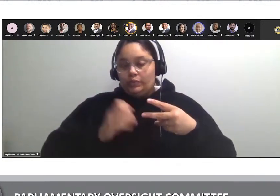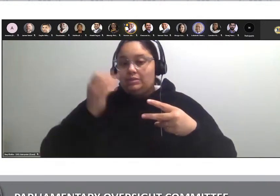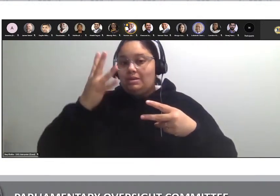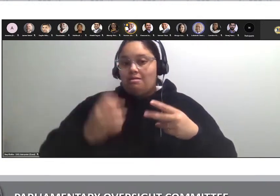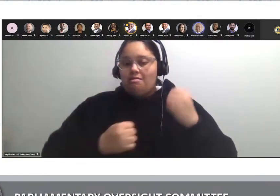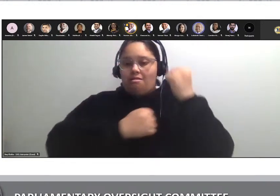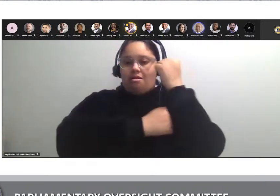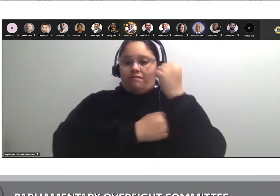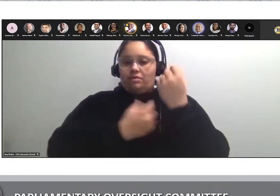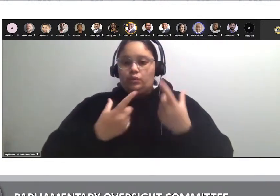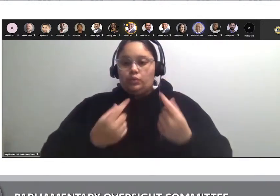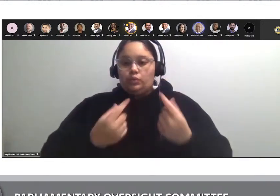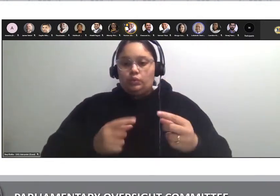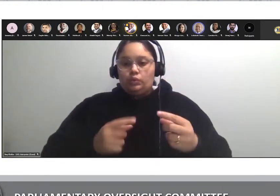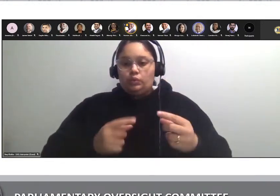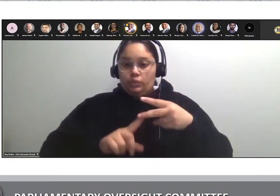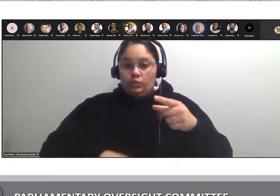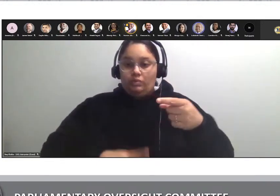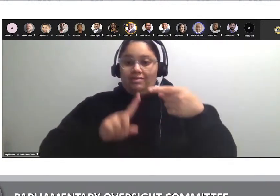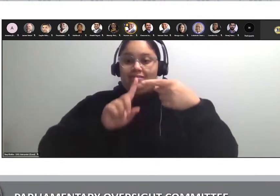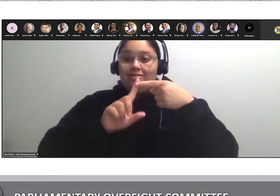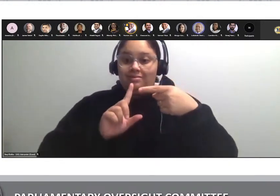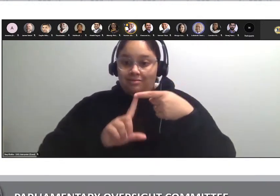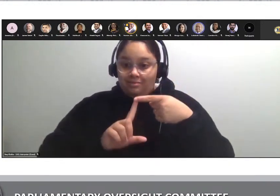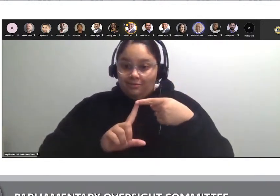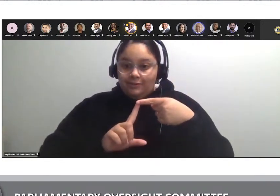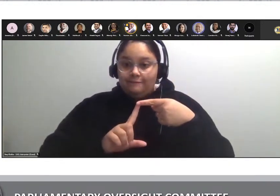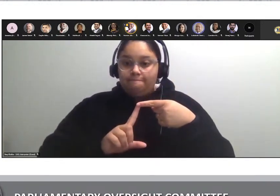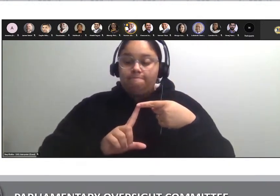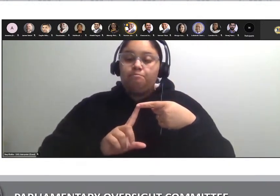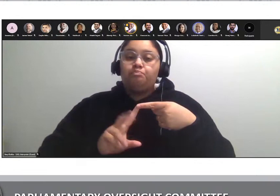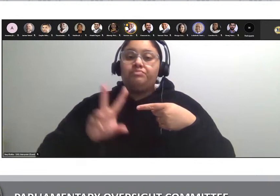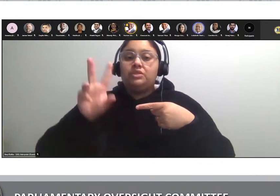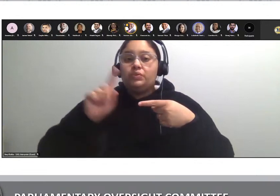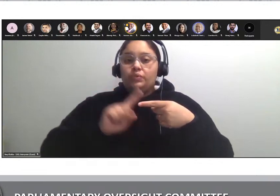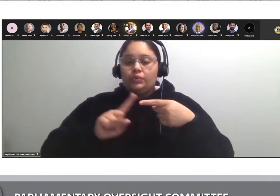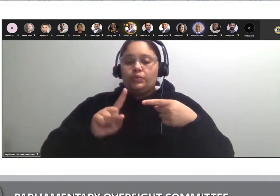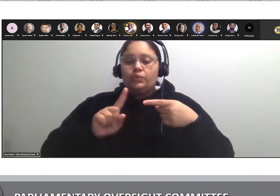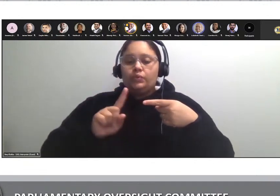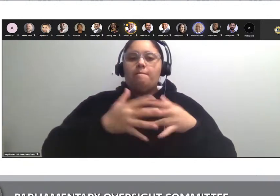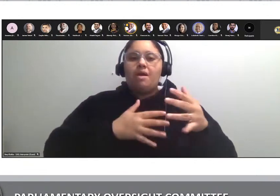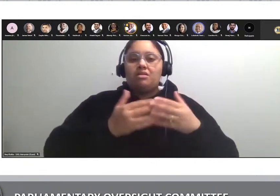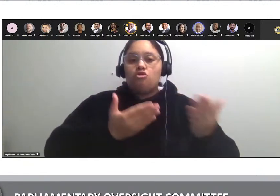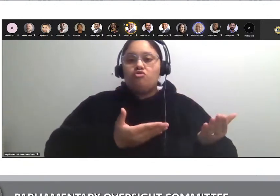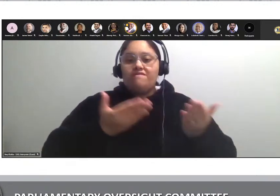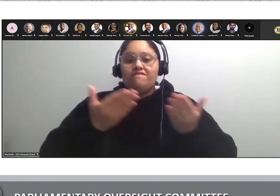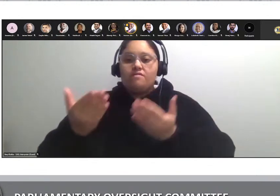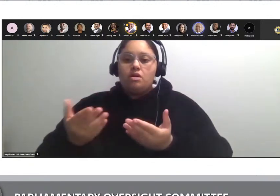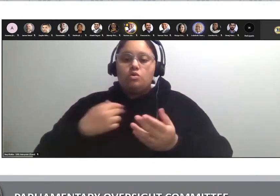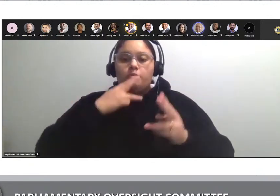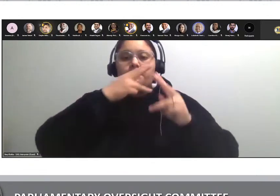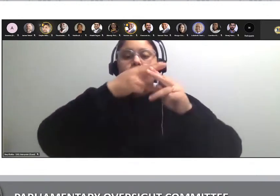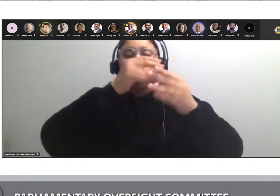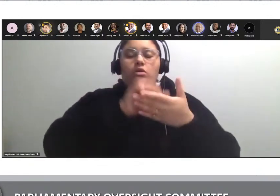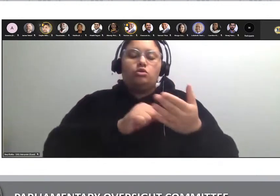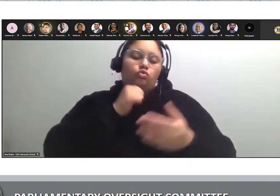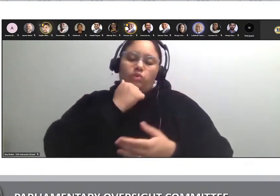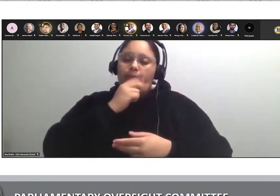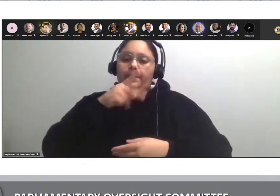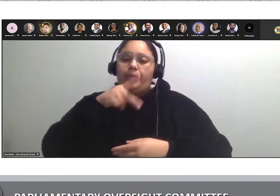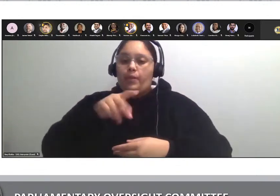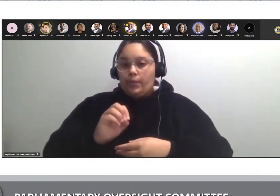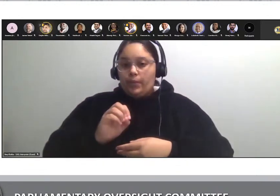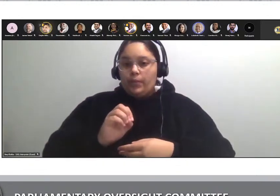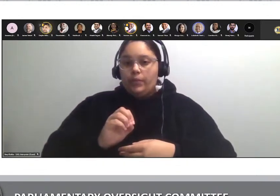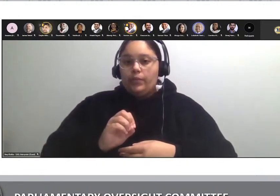do two things. The first issue will be to refer the matter to the petitions committee, to the PO,